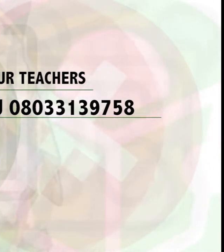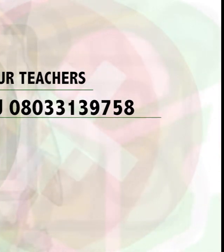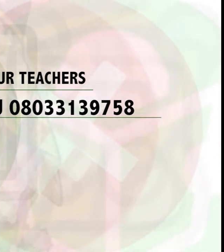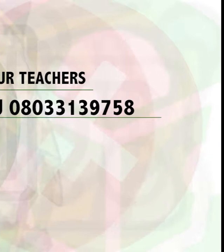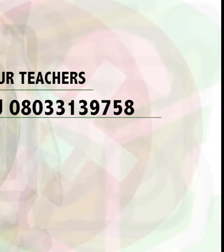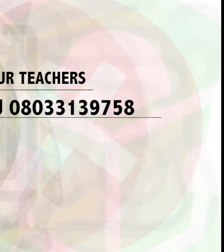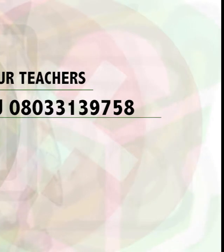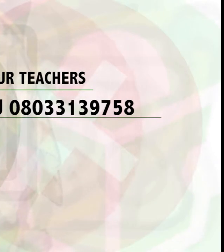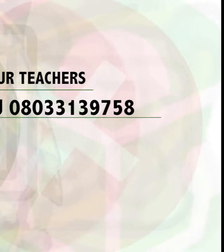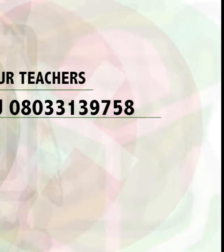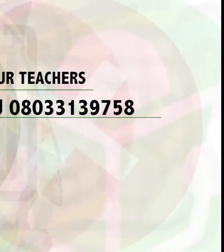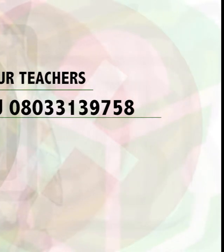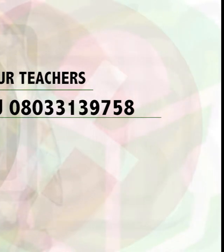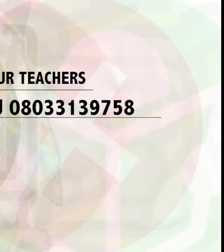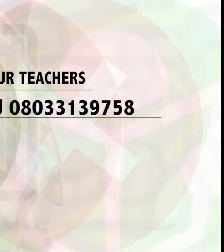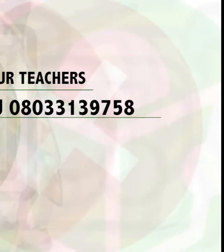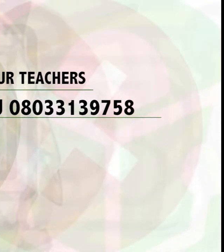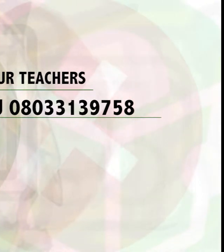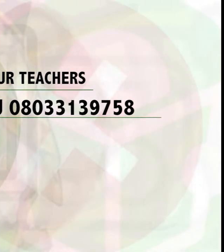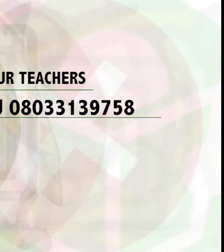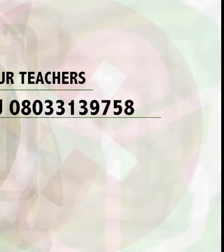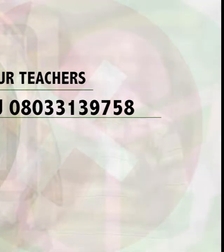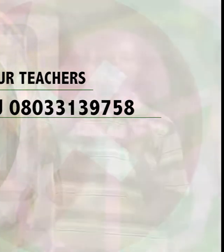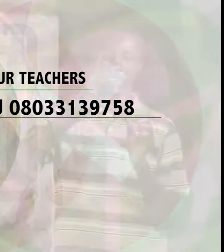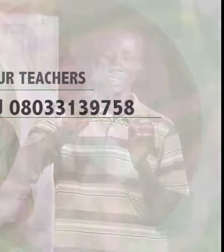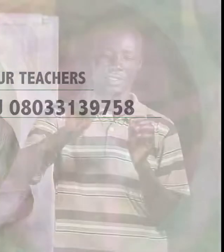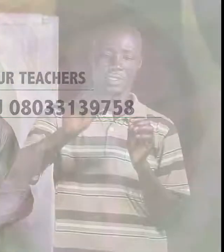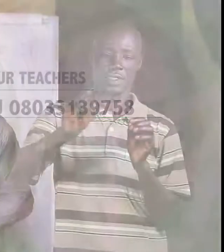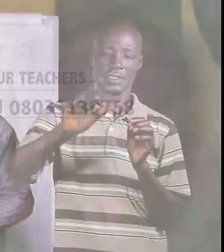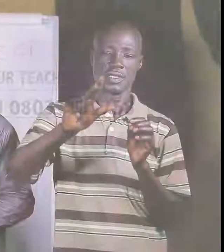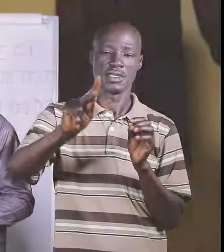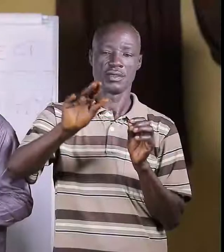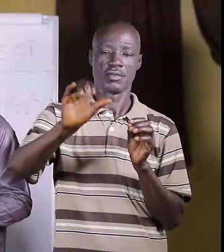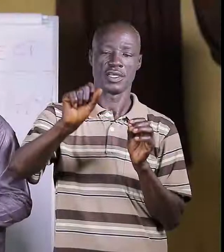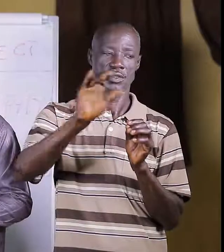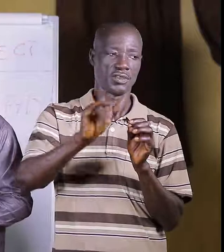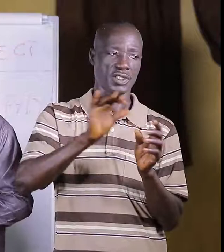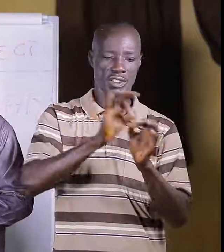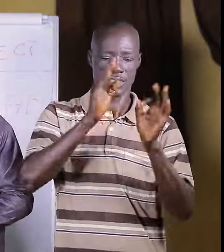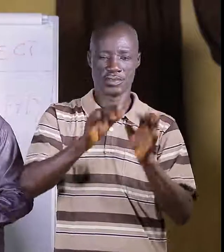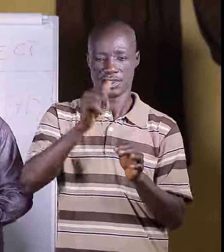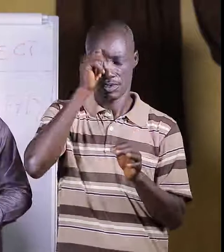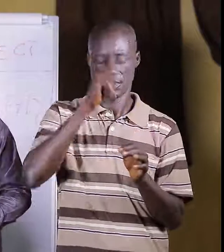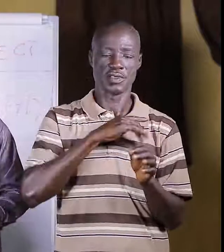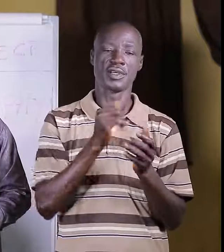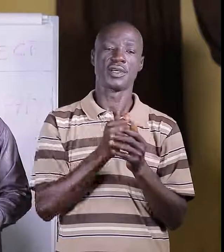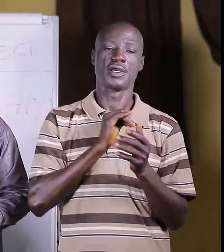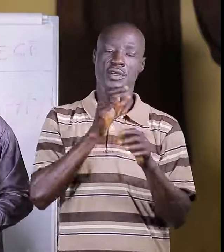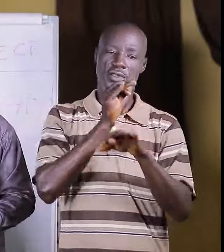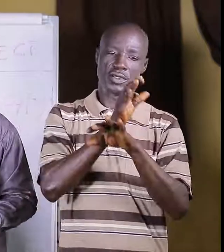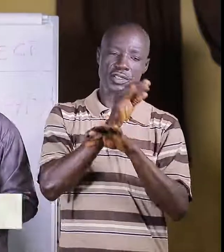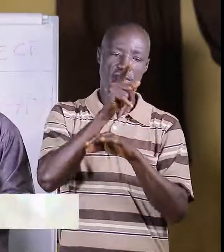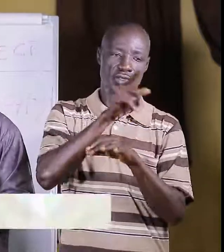080-33-13-9758. I remain your geography teacher, Mr. Marcus Adamu. I want to